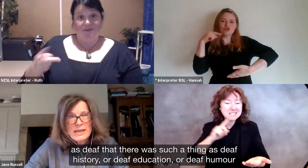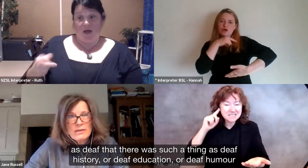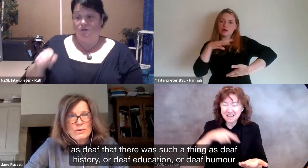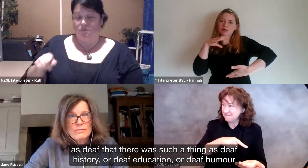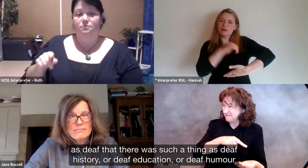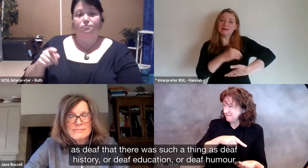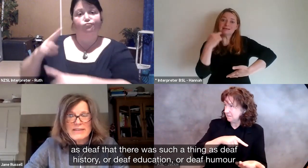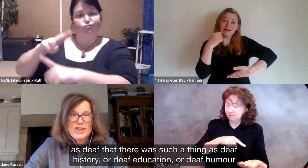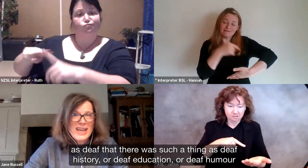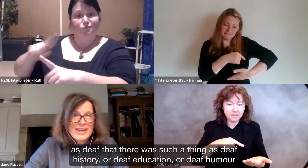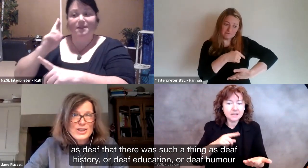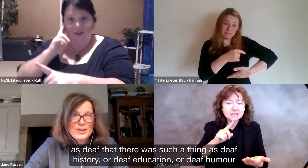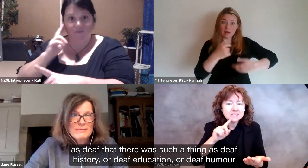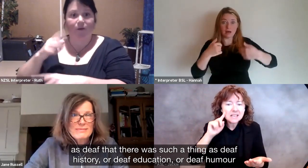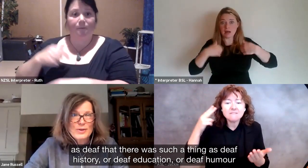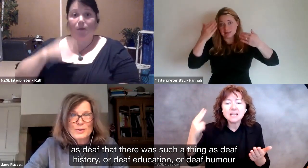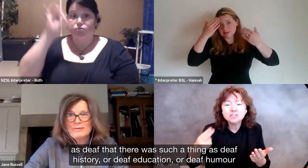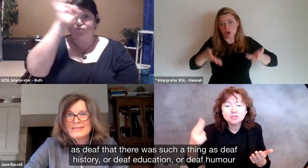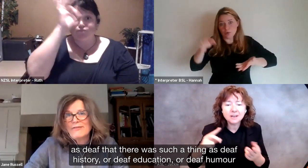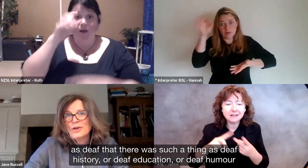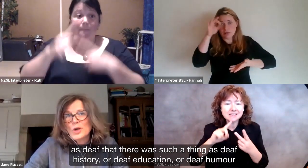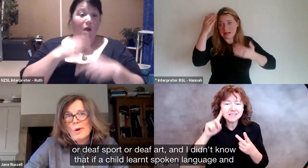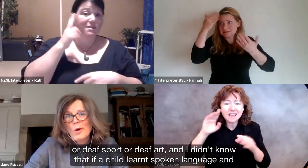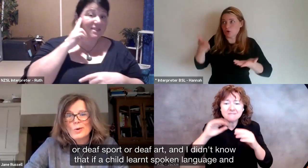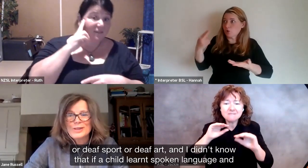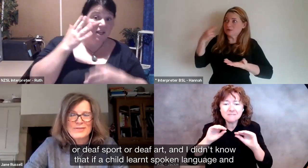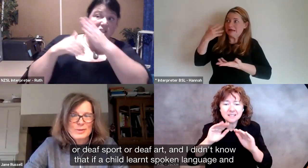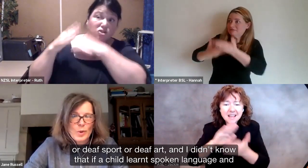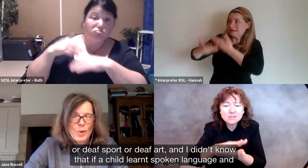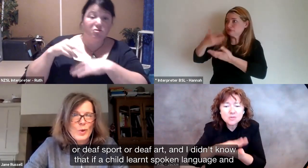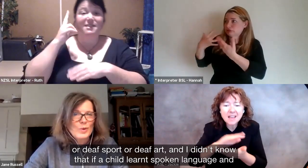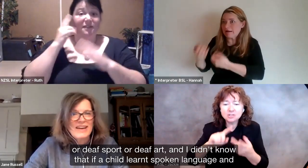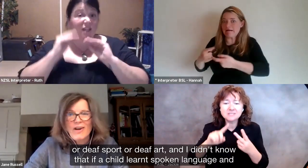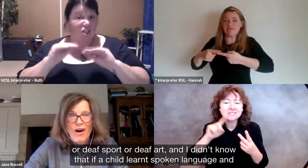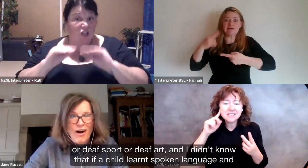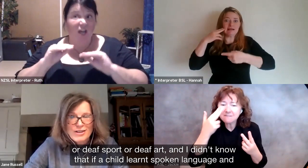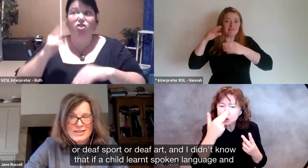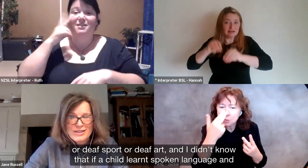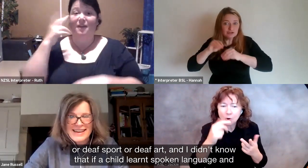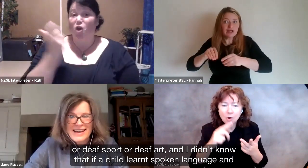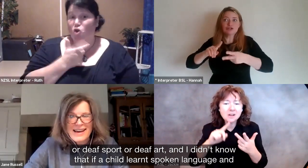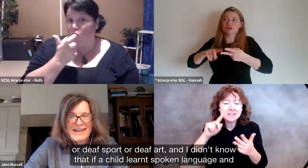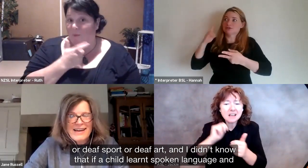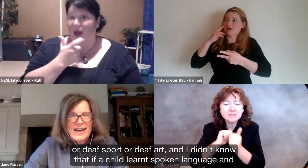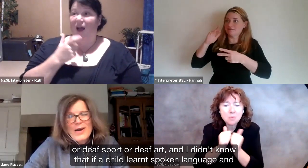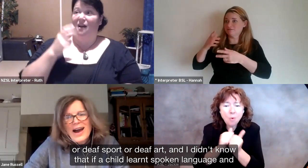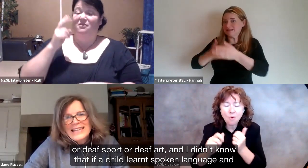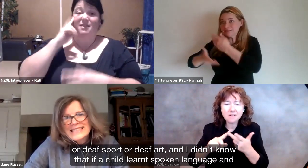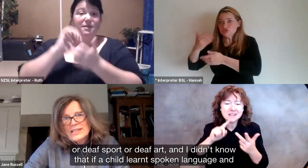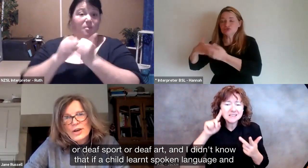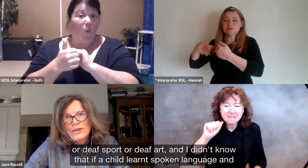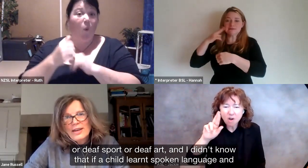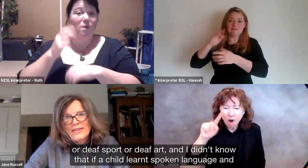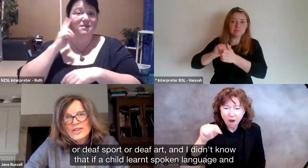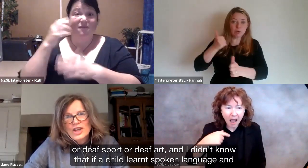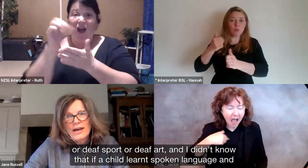history, or deaf education, or deaf humor, or deaf sport, or deaf arts. And I